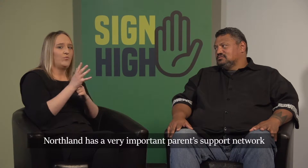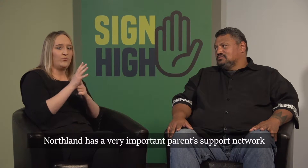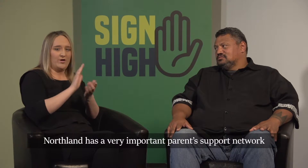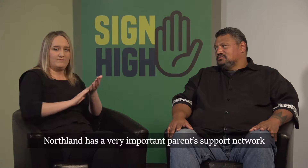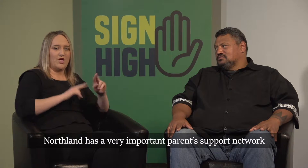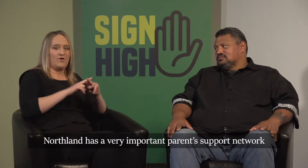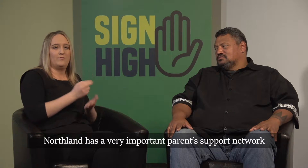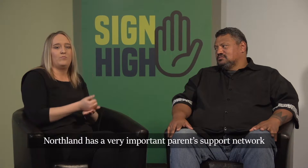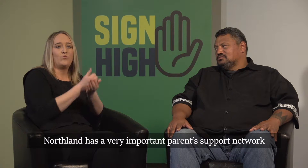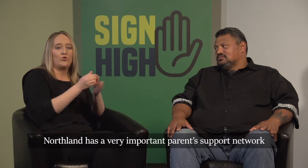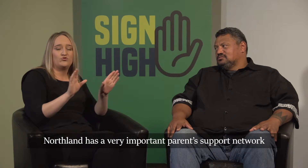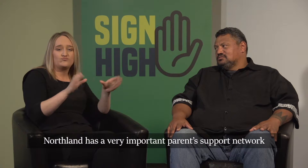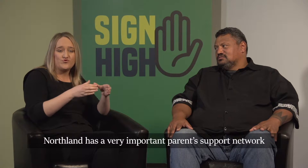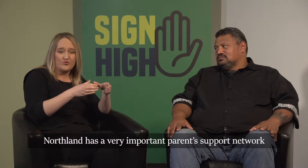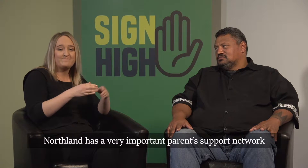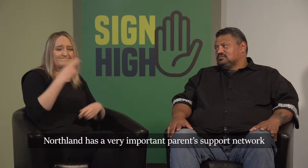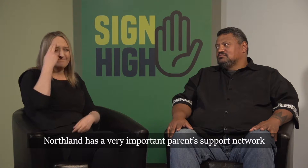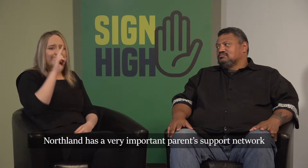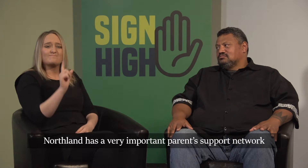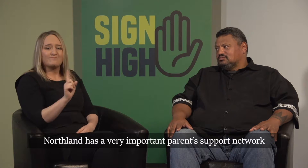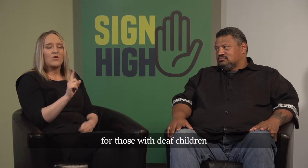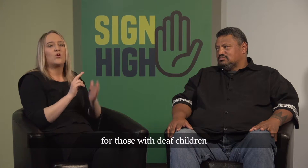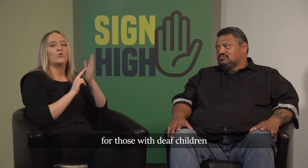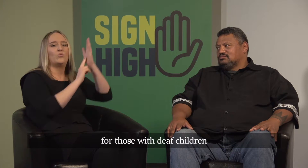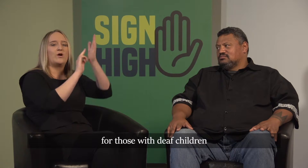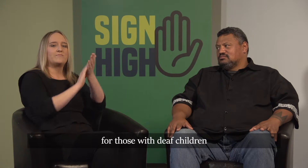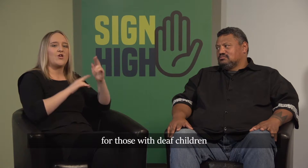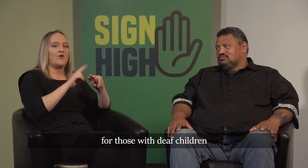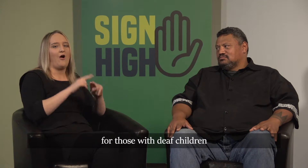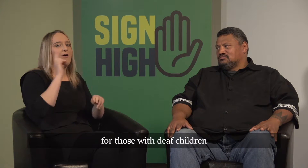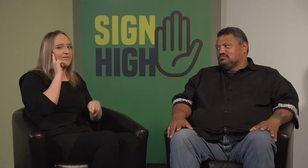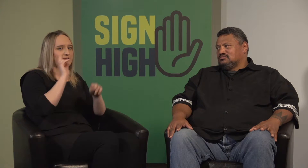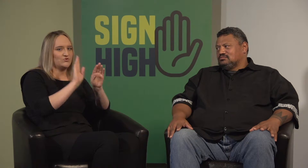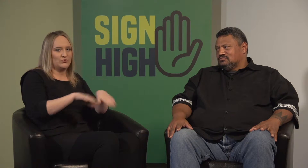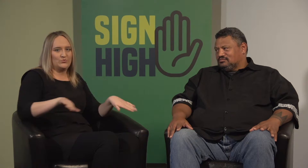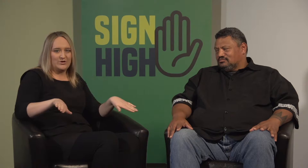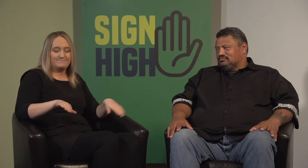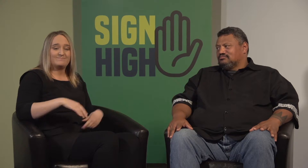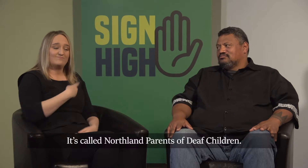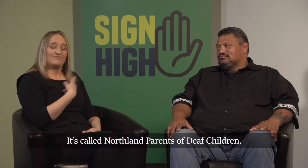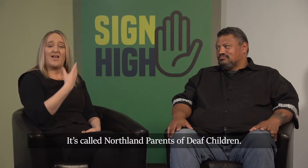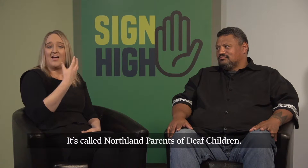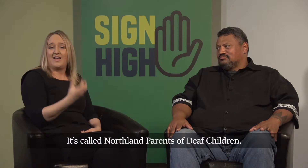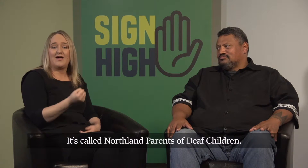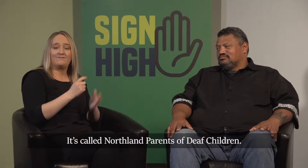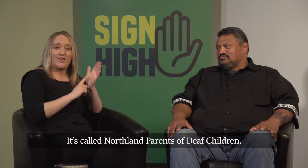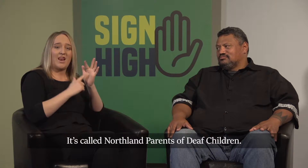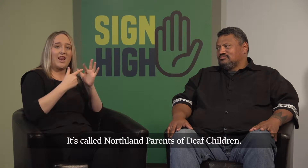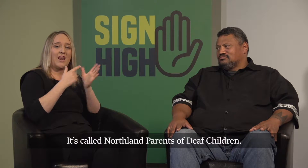Northland has a very important parent support network for those with deaf children. It's called Northland Parents of Deaf